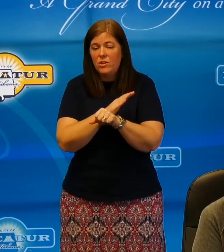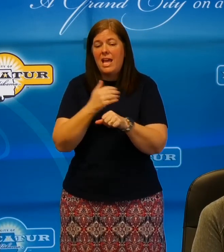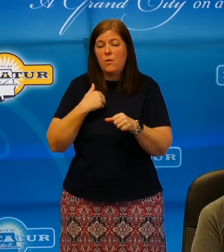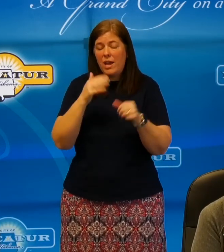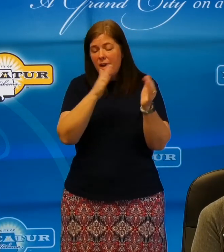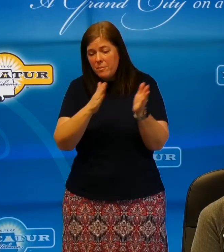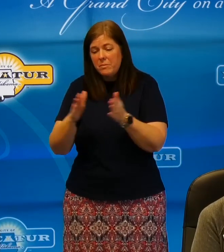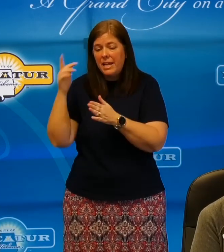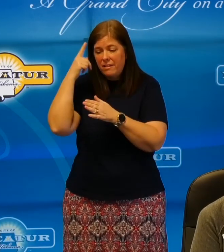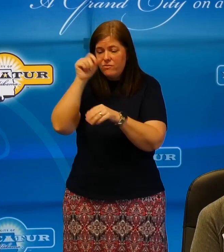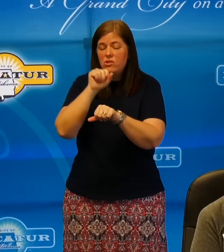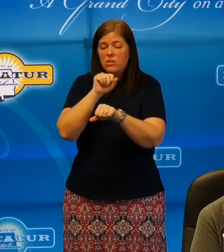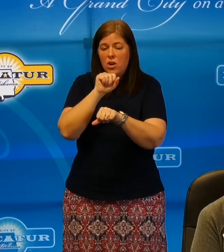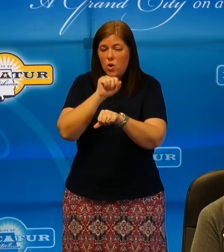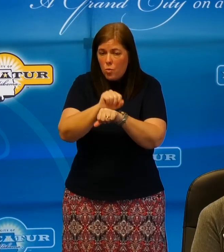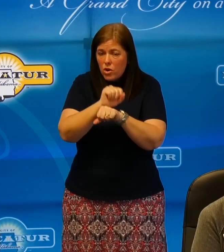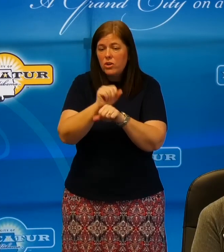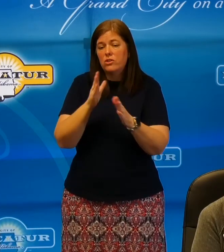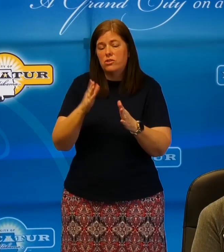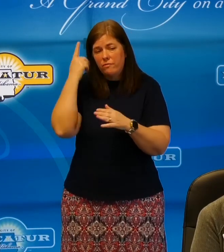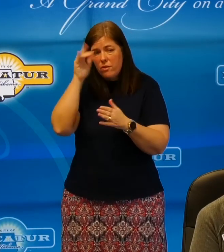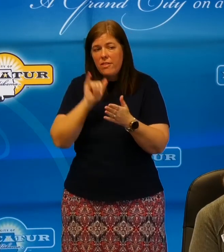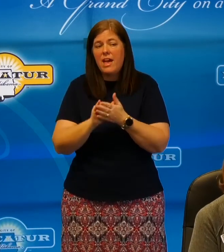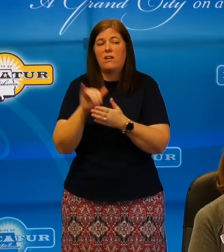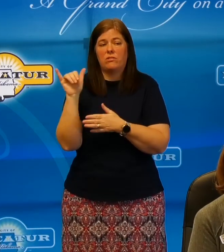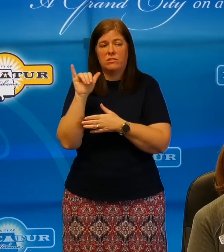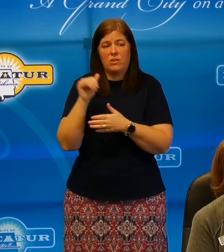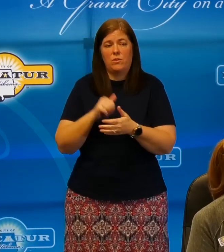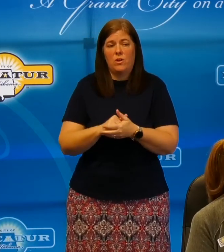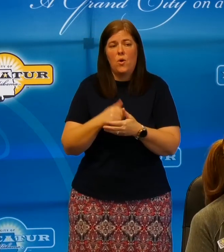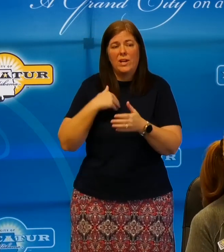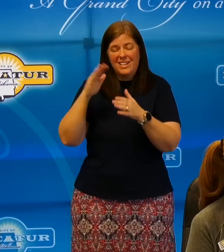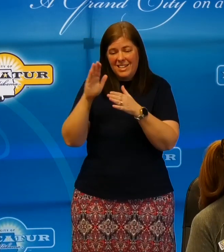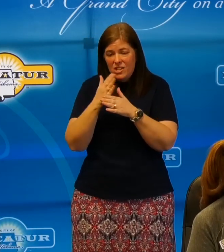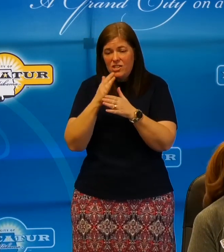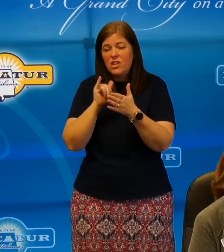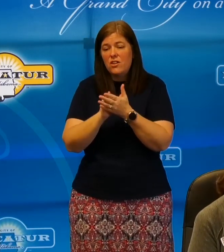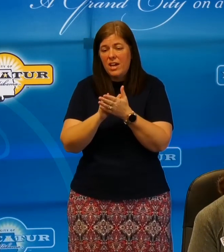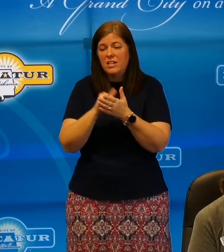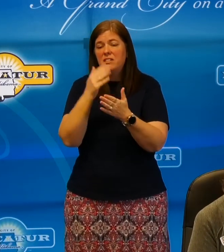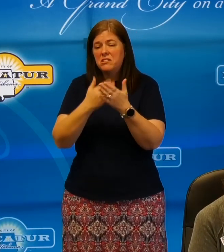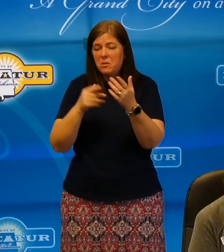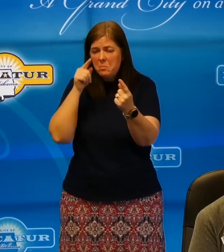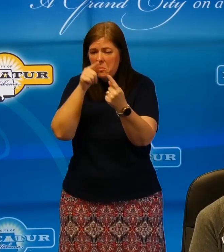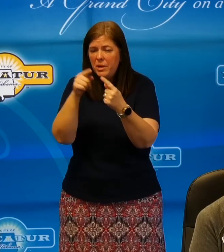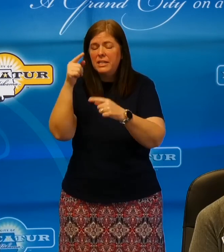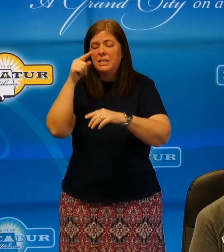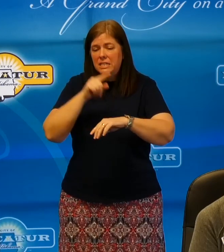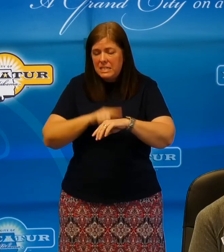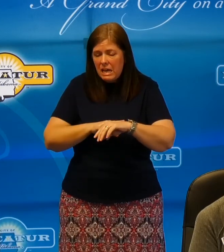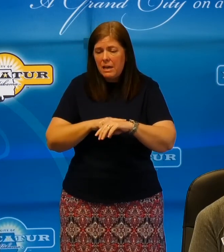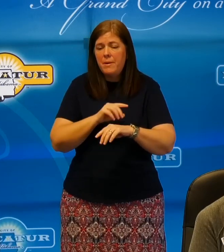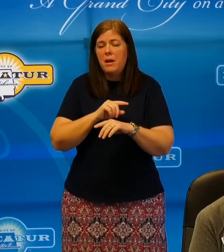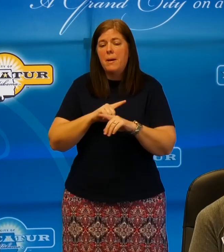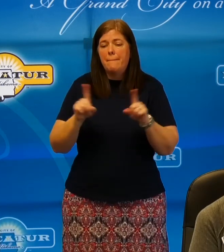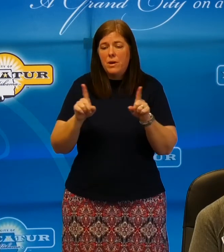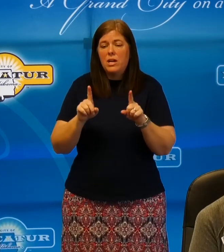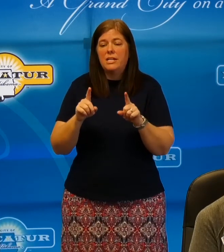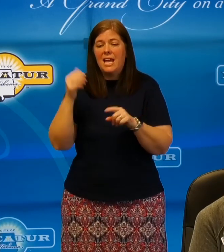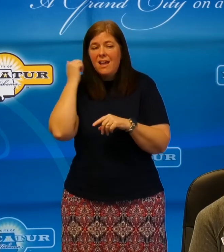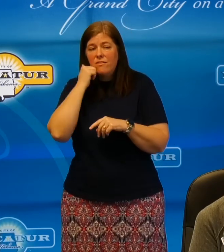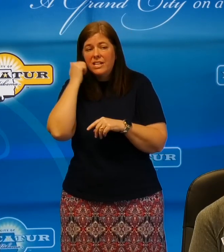well. So we can share that at some point in time, But every day we